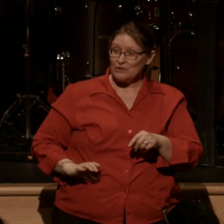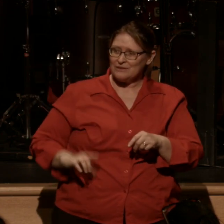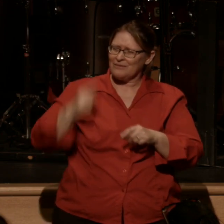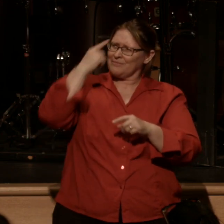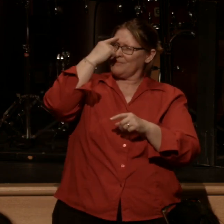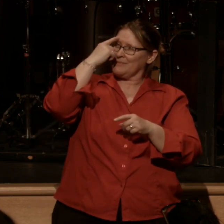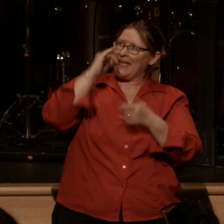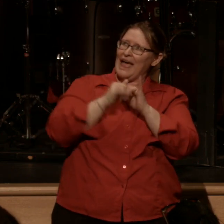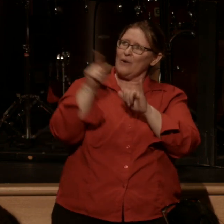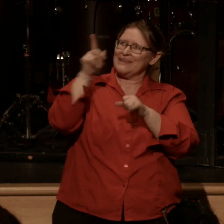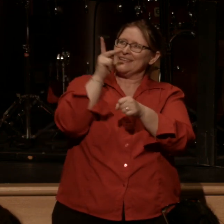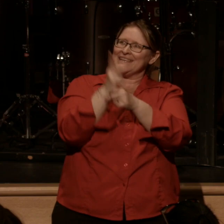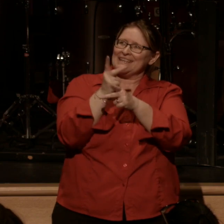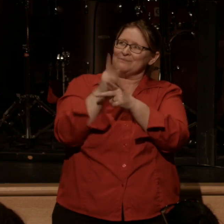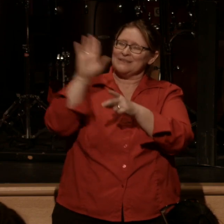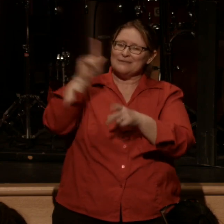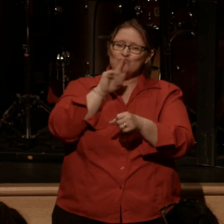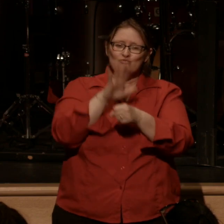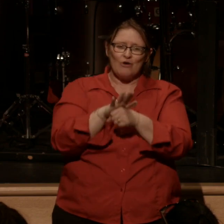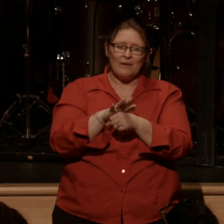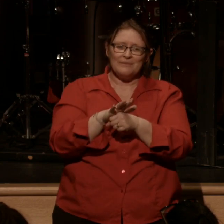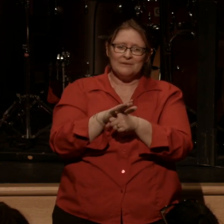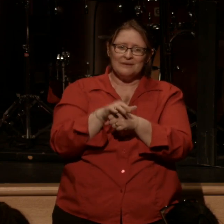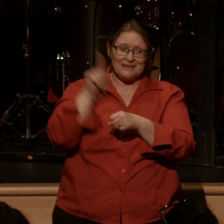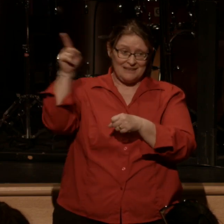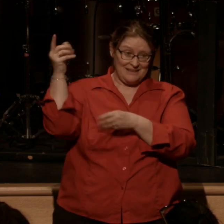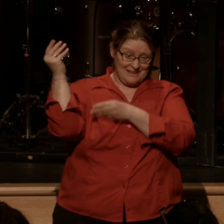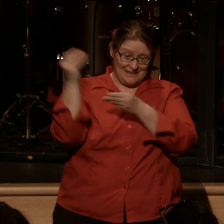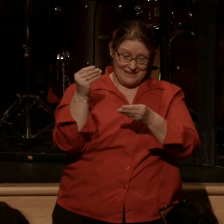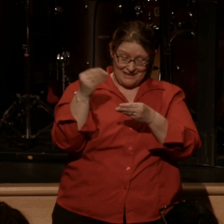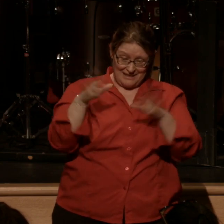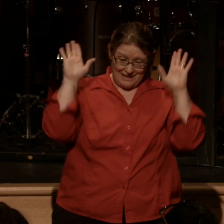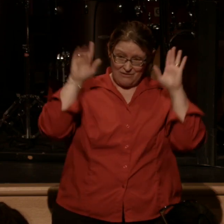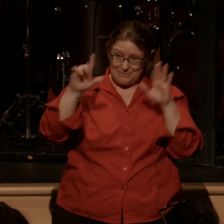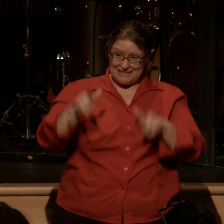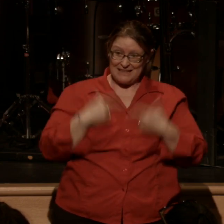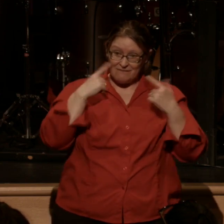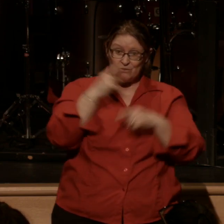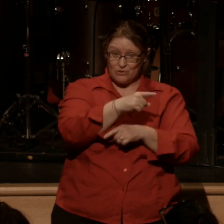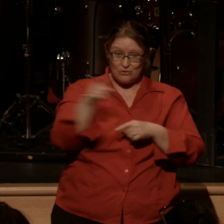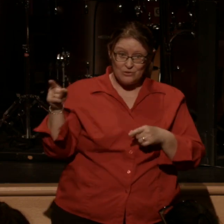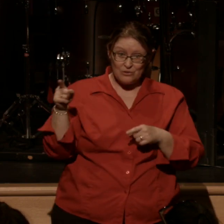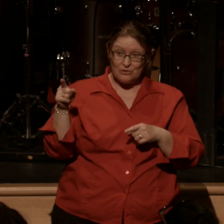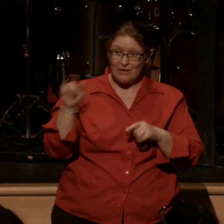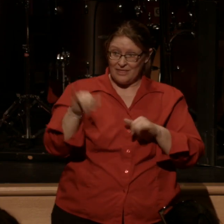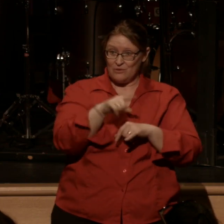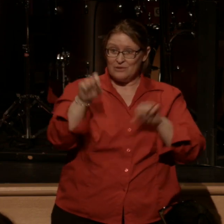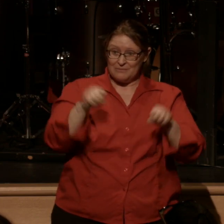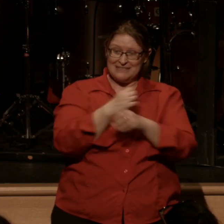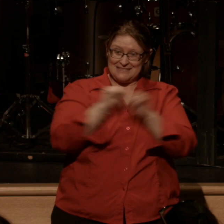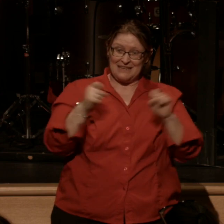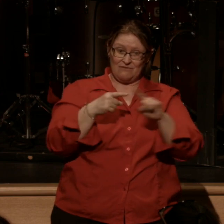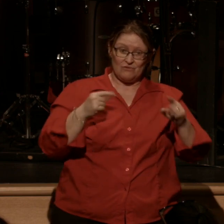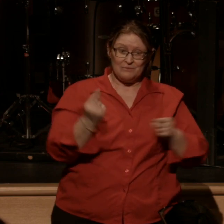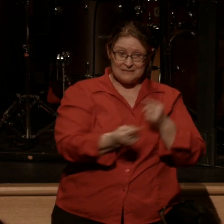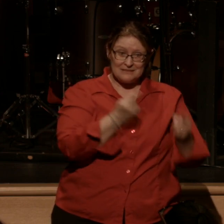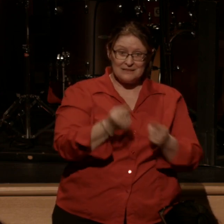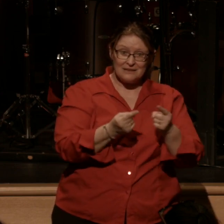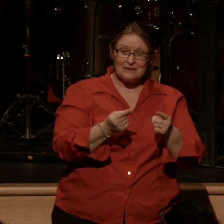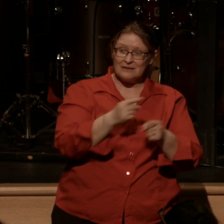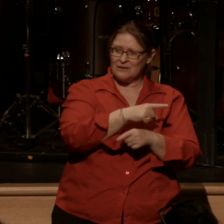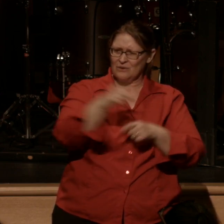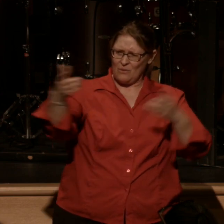consider how he keeps his promises, that he gave his life for you that you might be saved of your sin, that